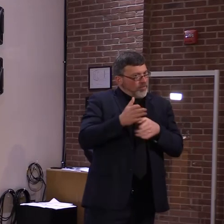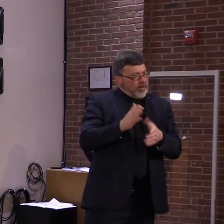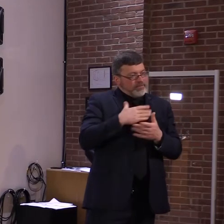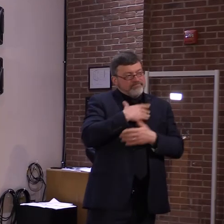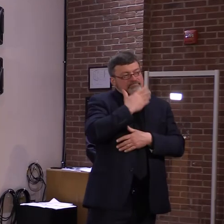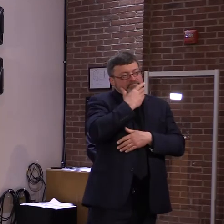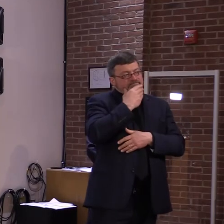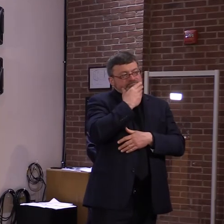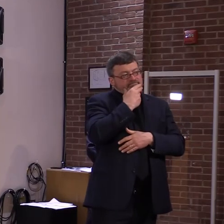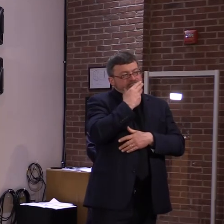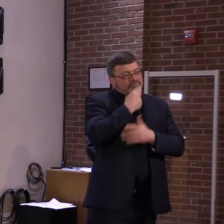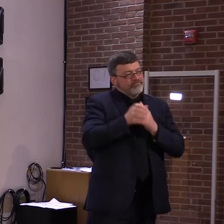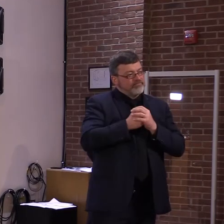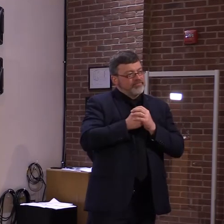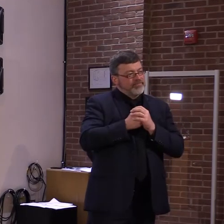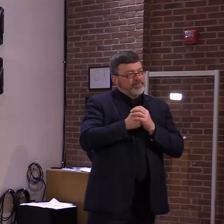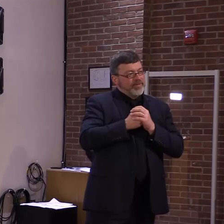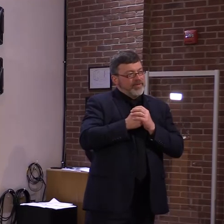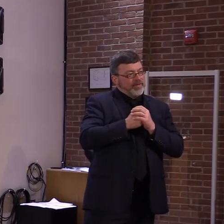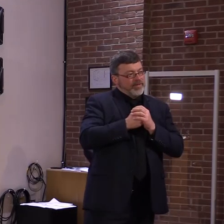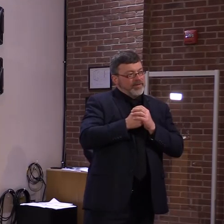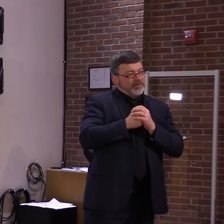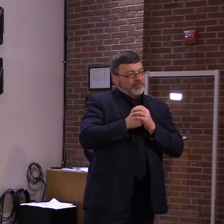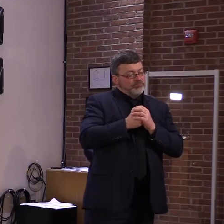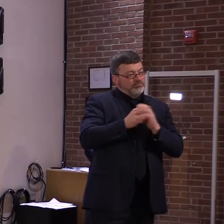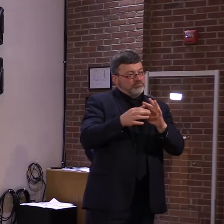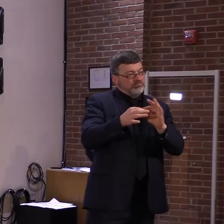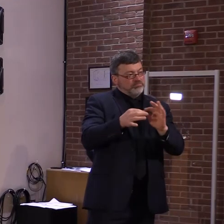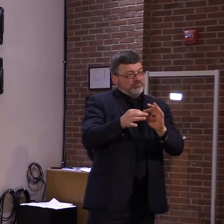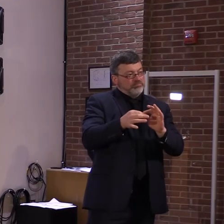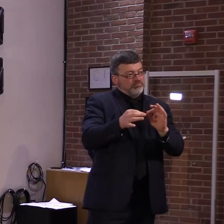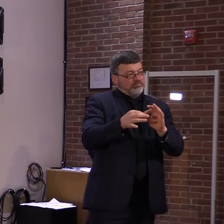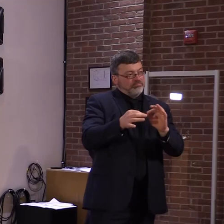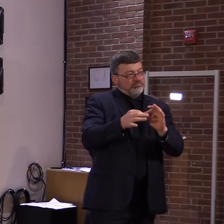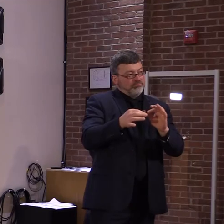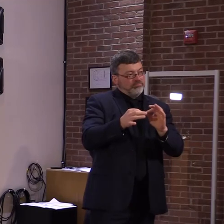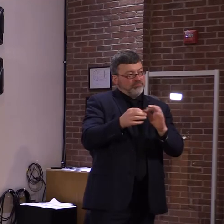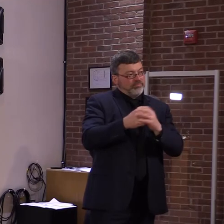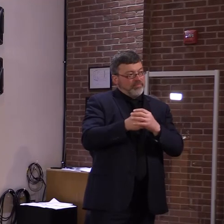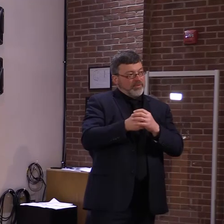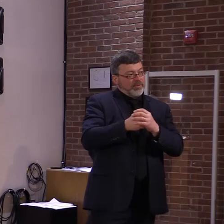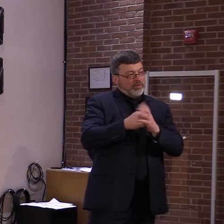to the question of whether vaccinated people are still